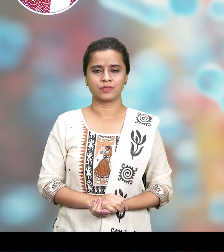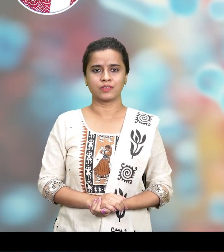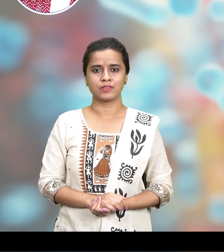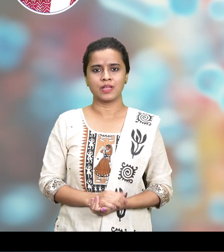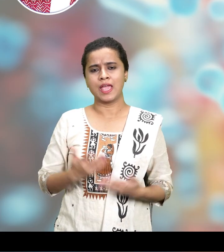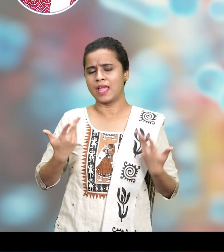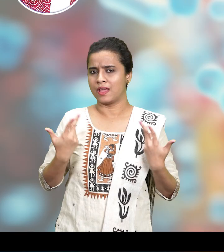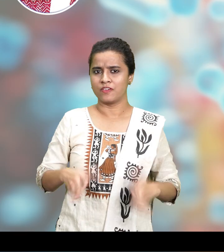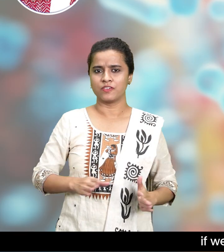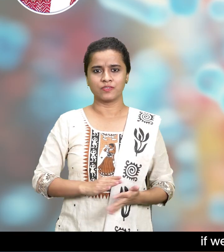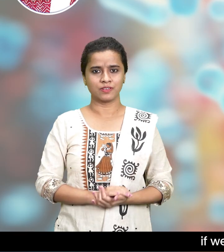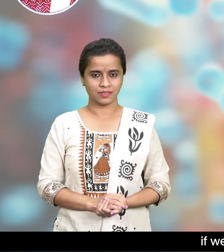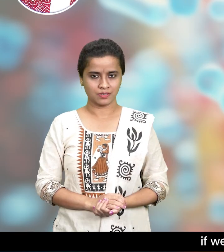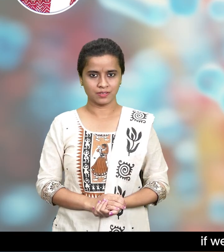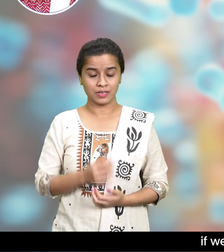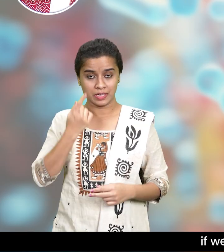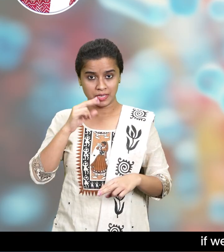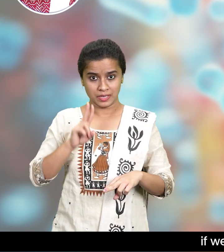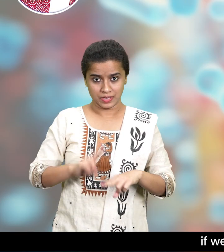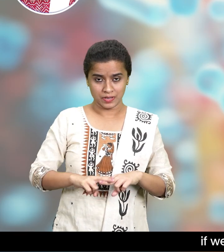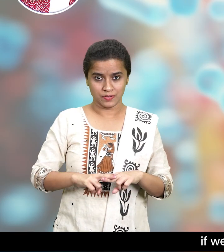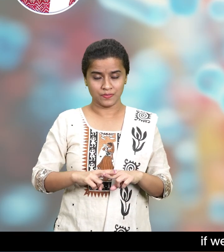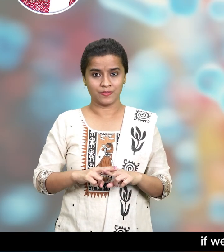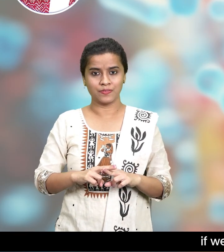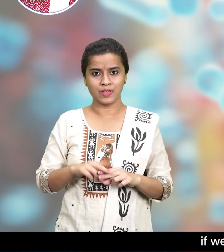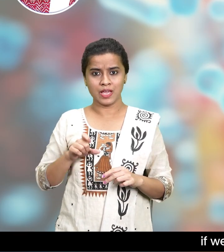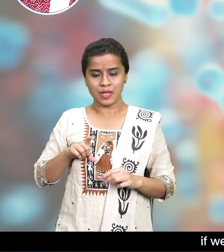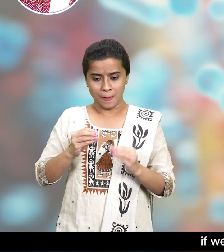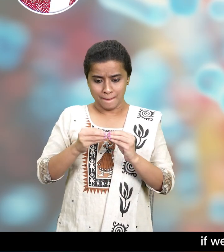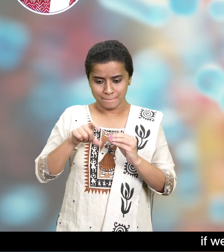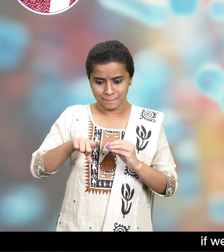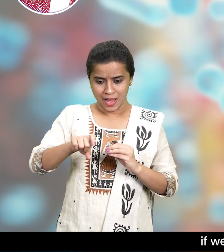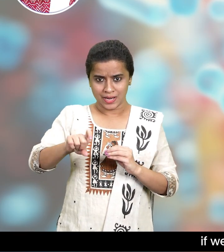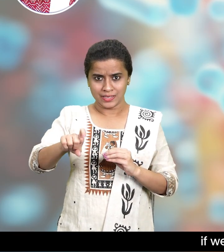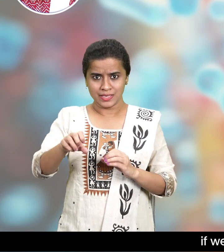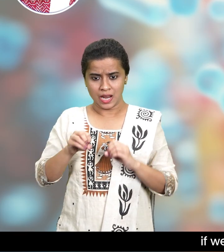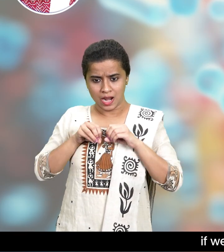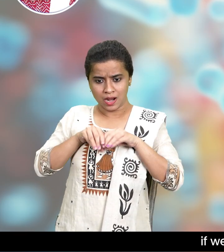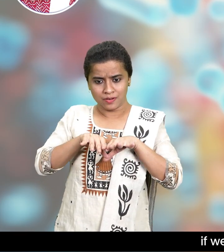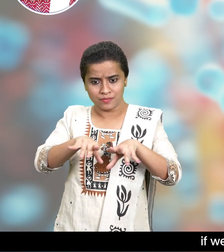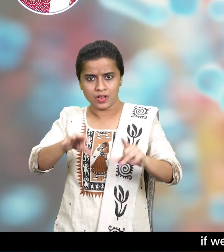However, if we also get a bacterial infection